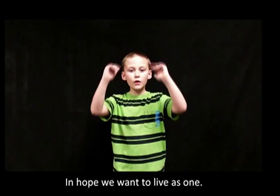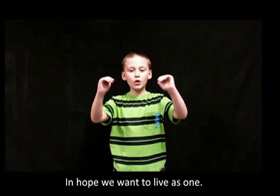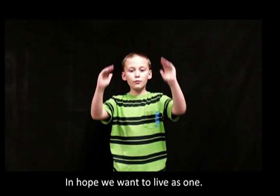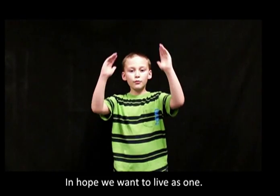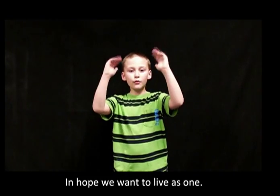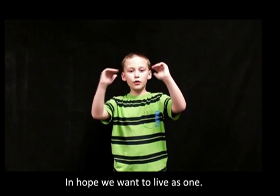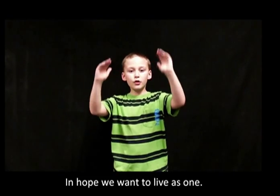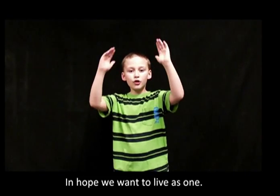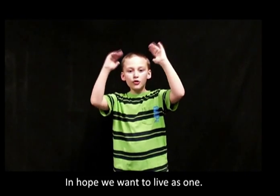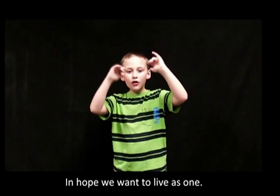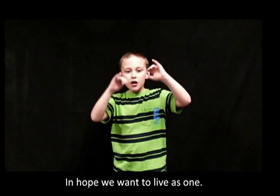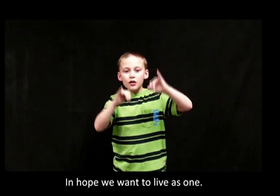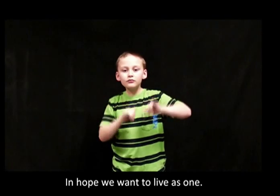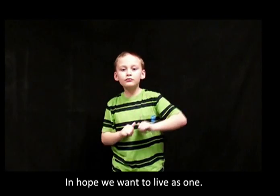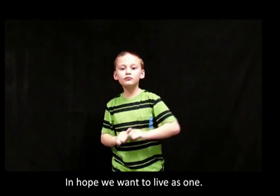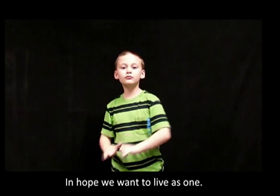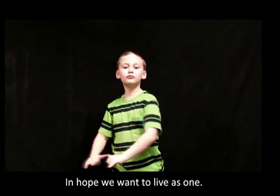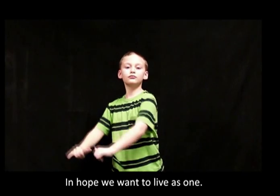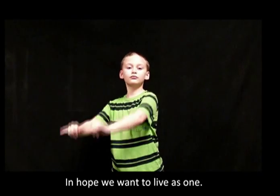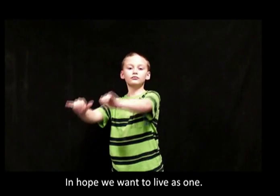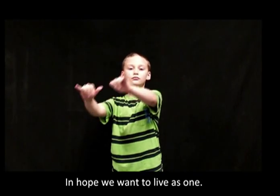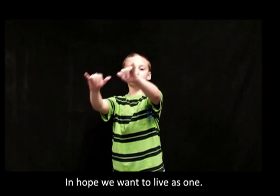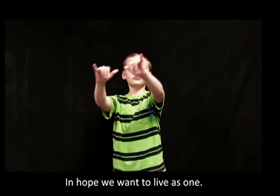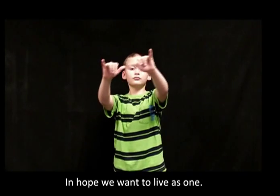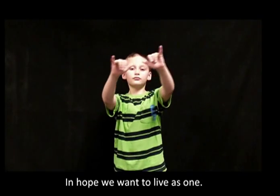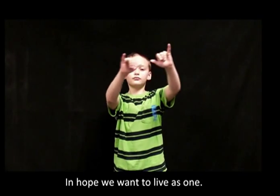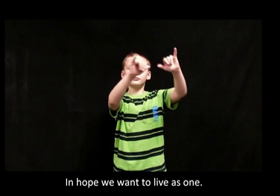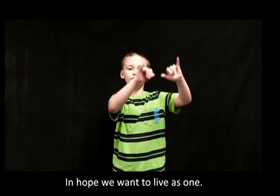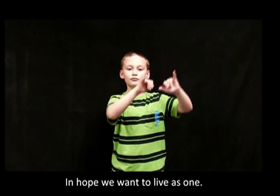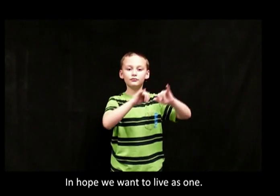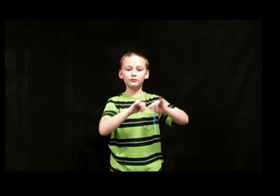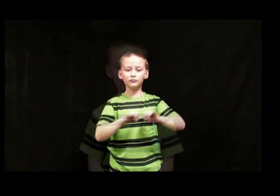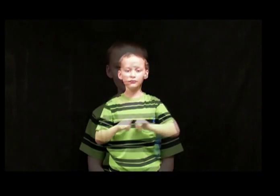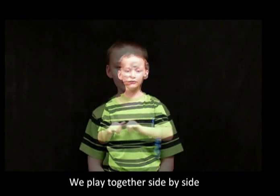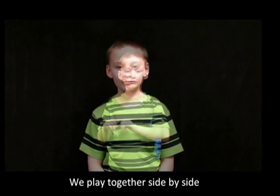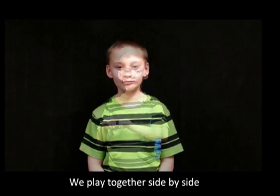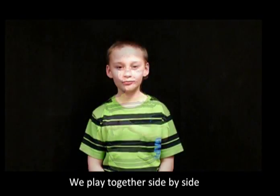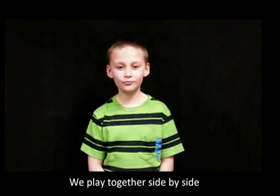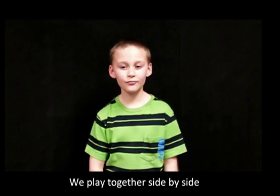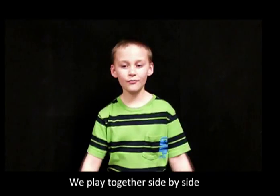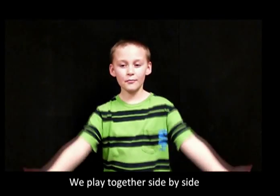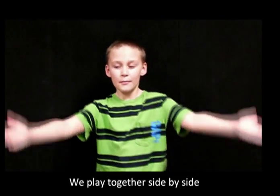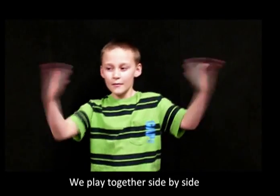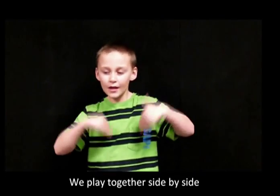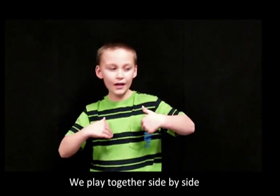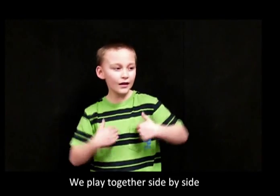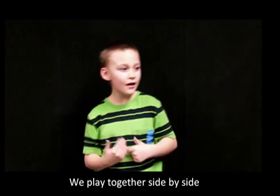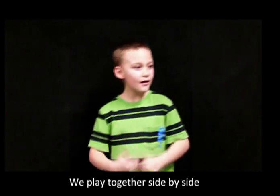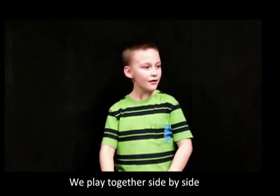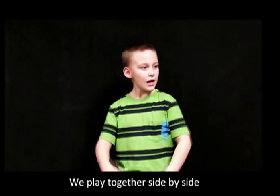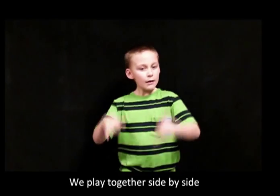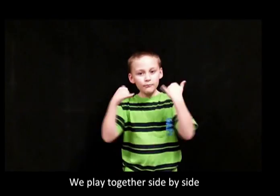want to live as one. We play together